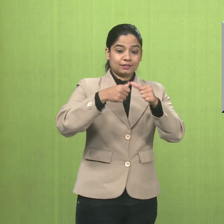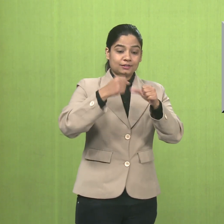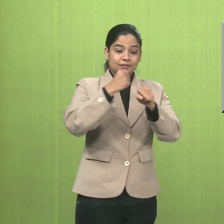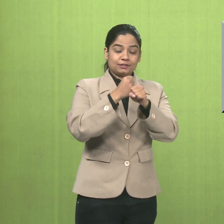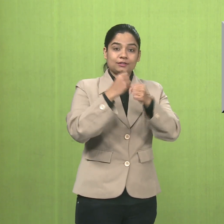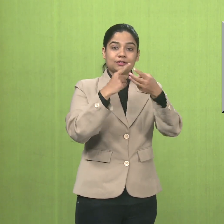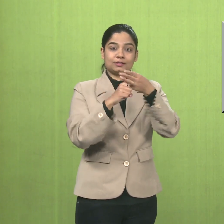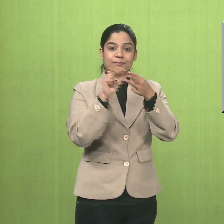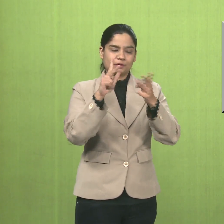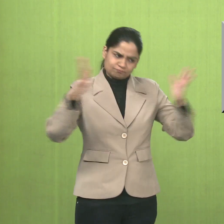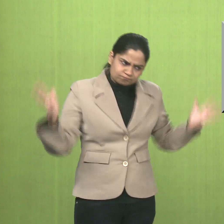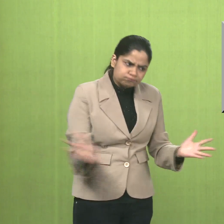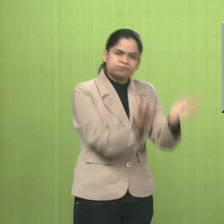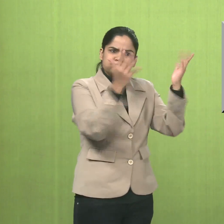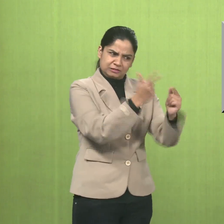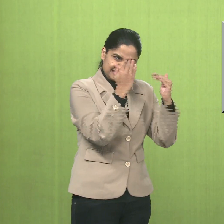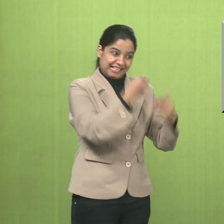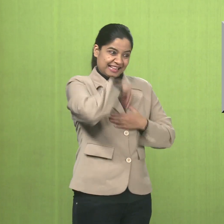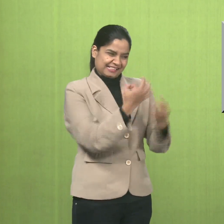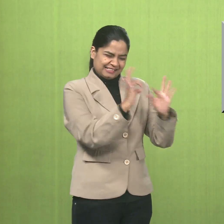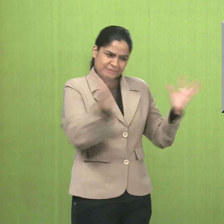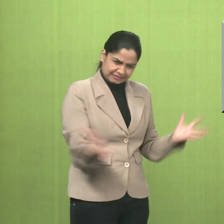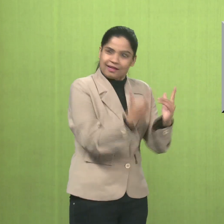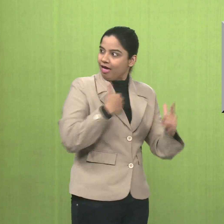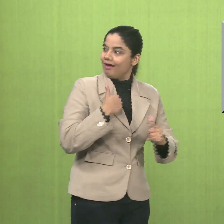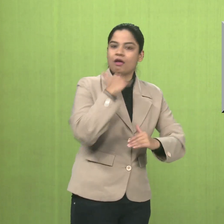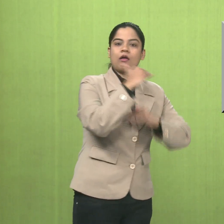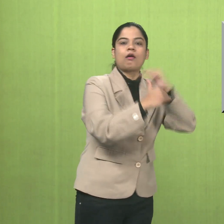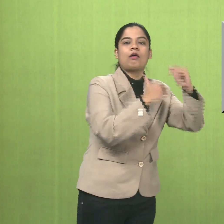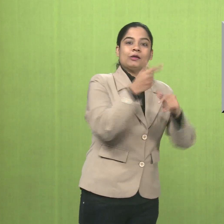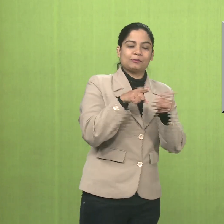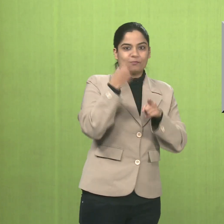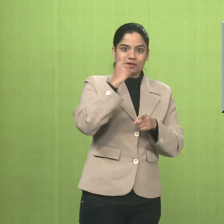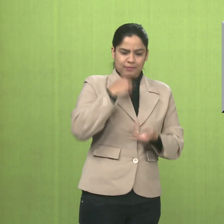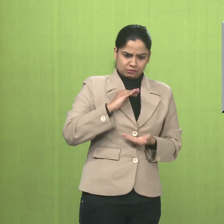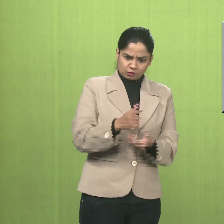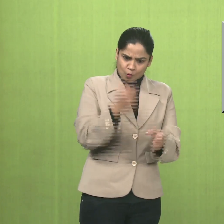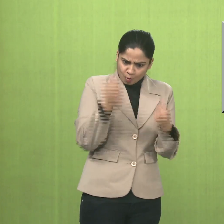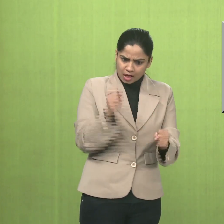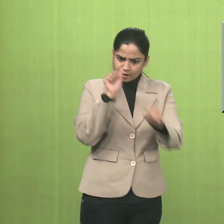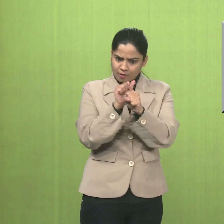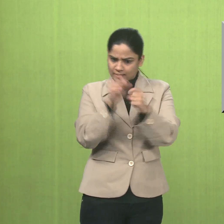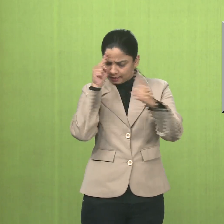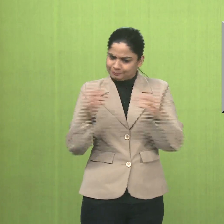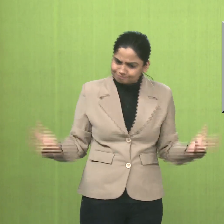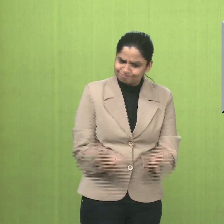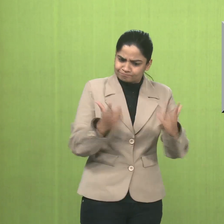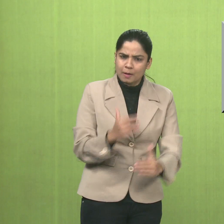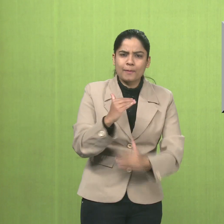Encourage, to give support, confidence and hope for growth. For example, parents, they support